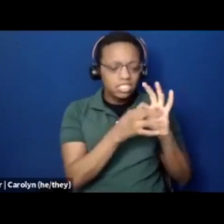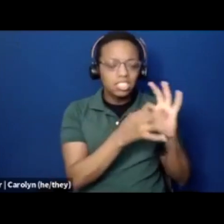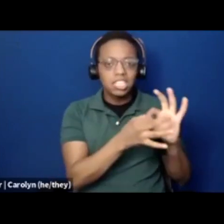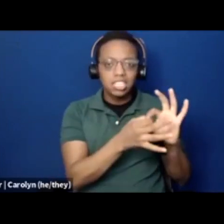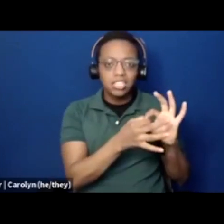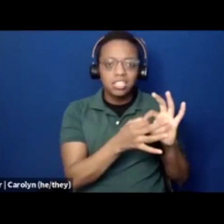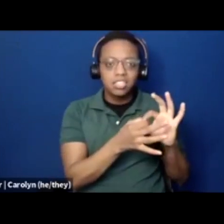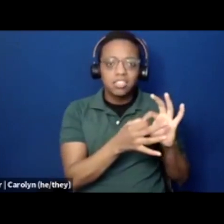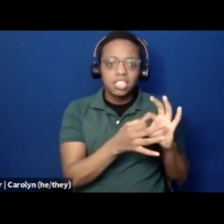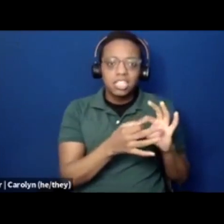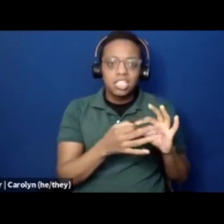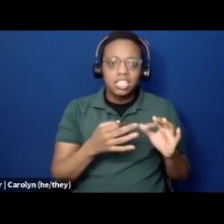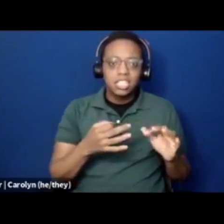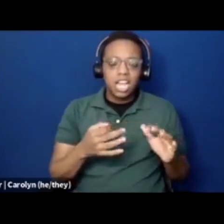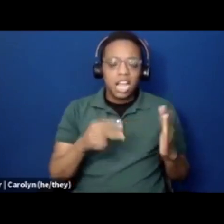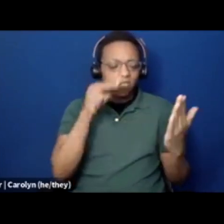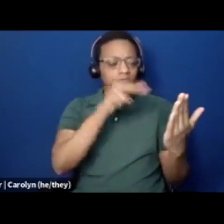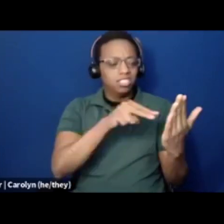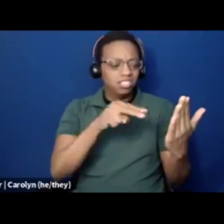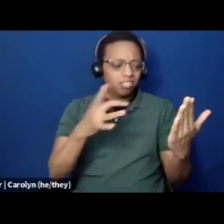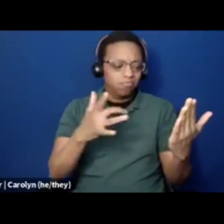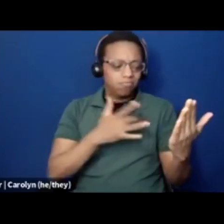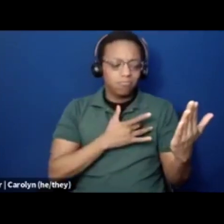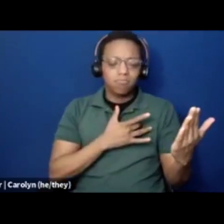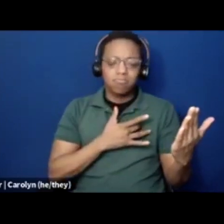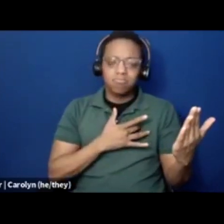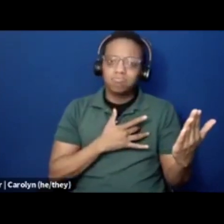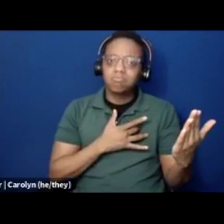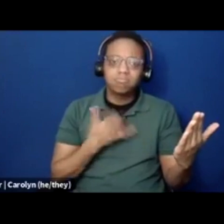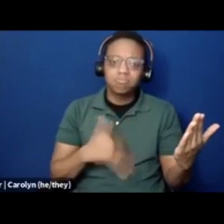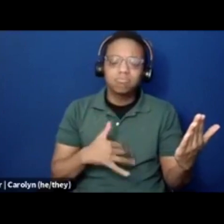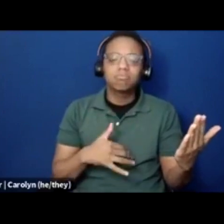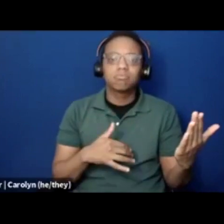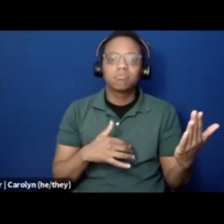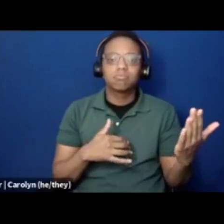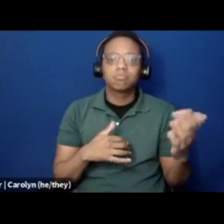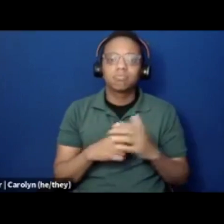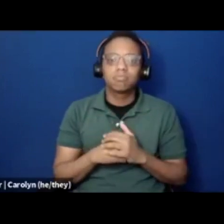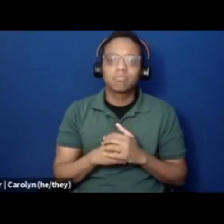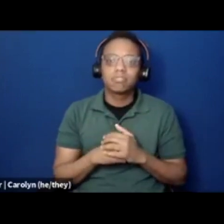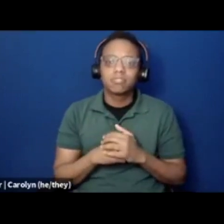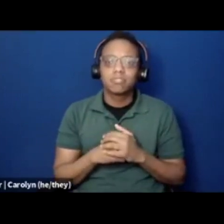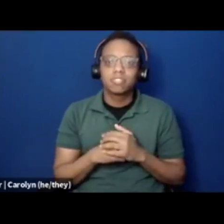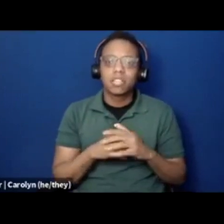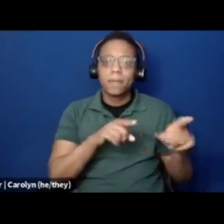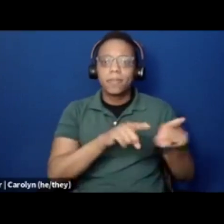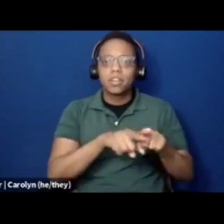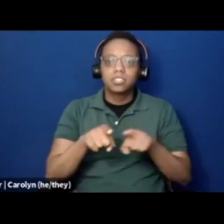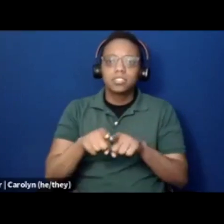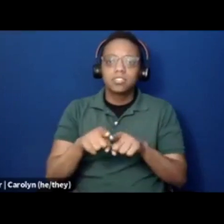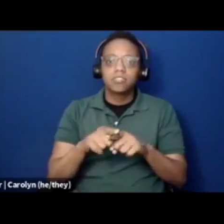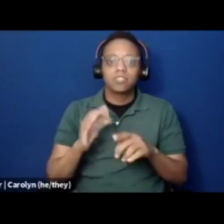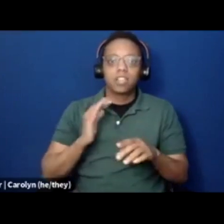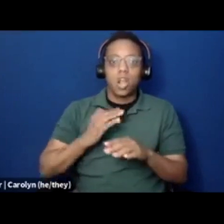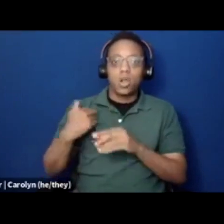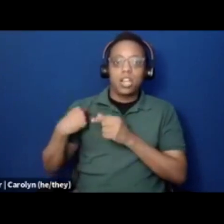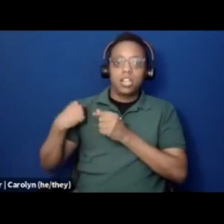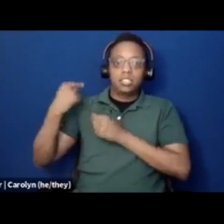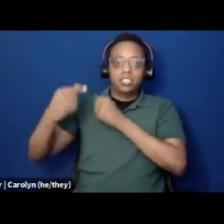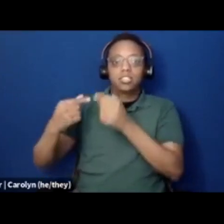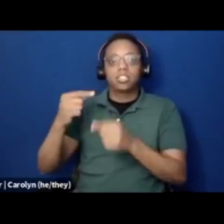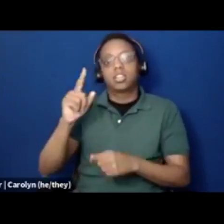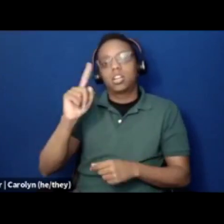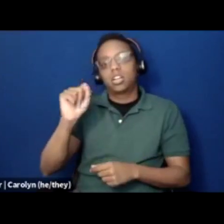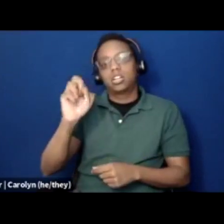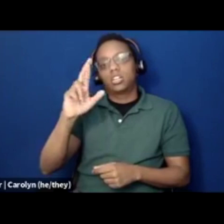It does something to me. But what I also believe in is our ancestors, our transcestors around